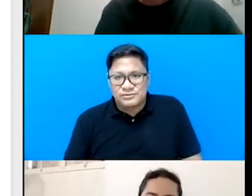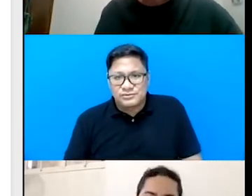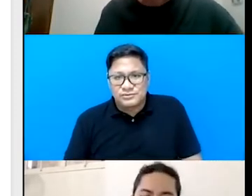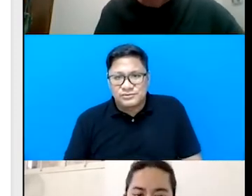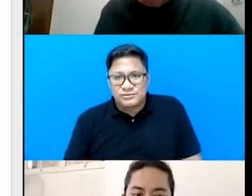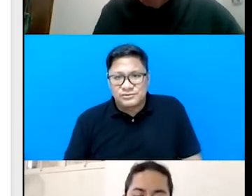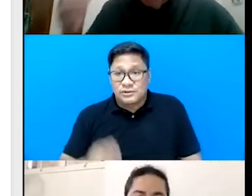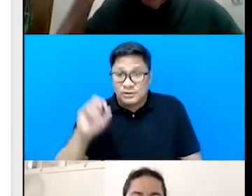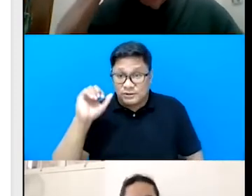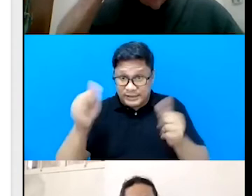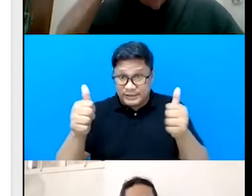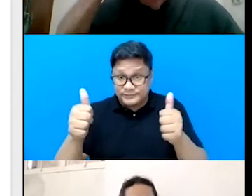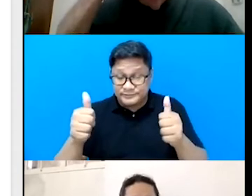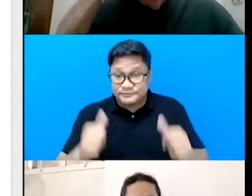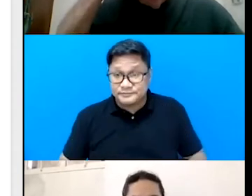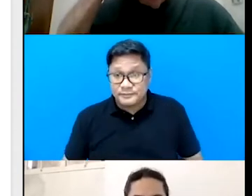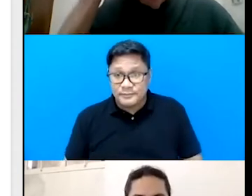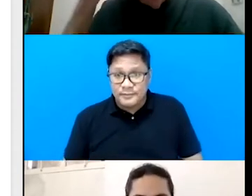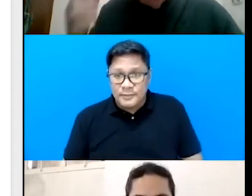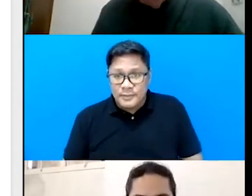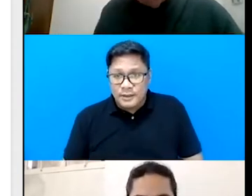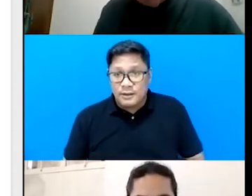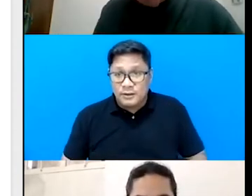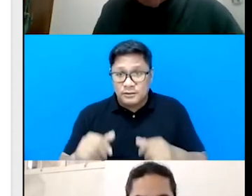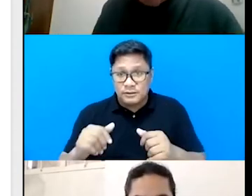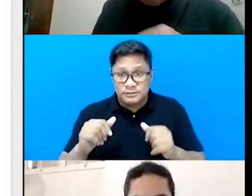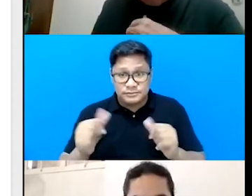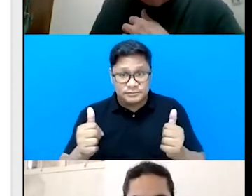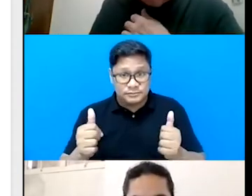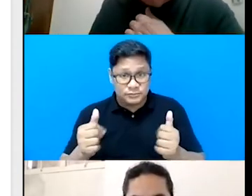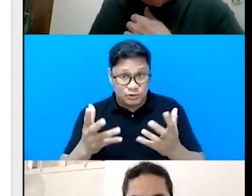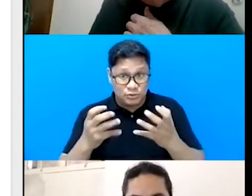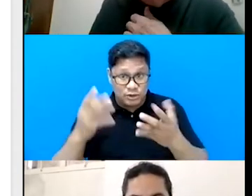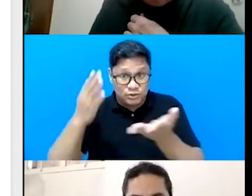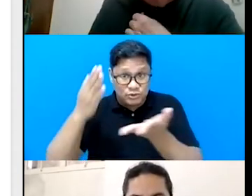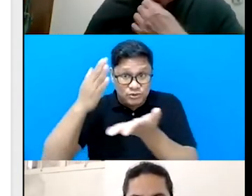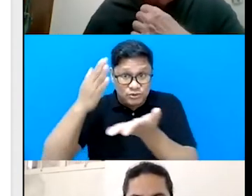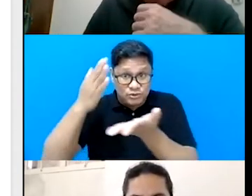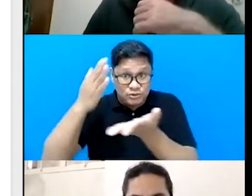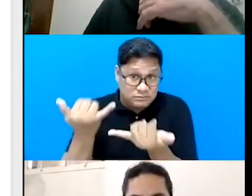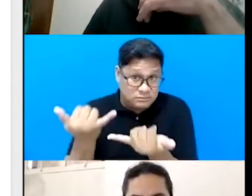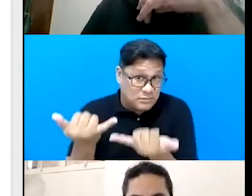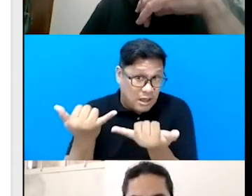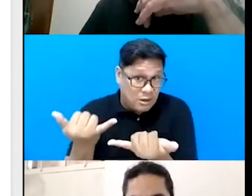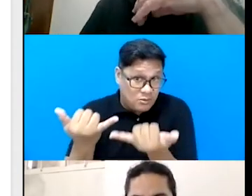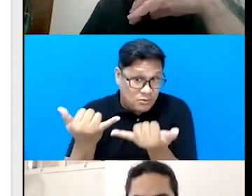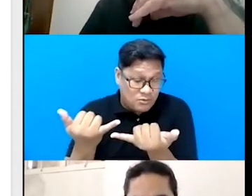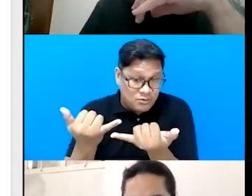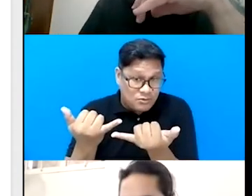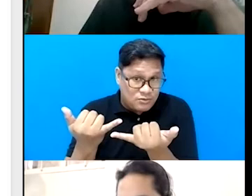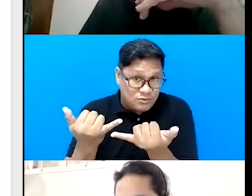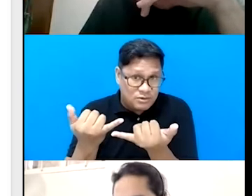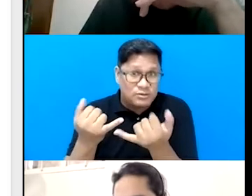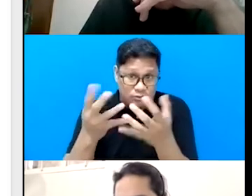Okay. Okay. All right. That's fine then. Okay. Do you want to stop now? It's take a